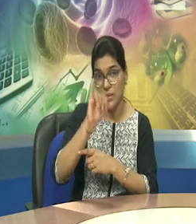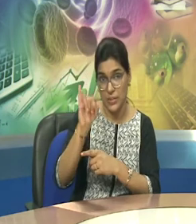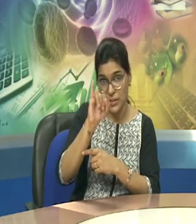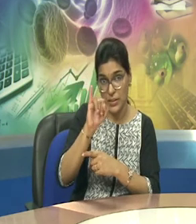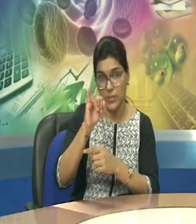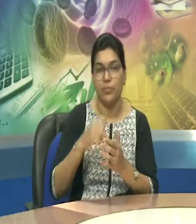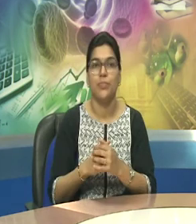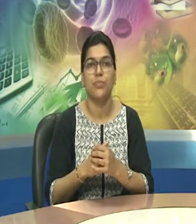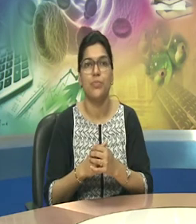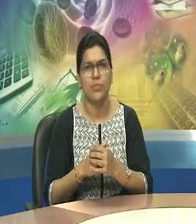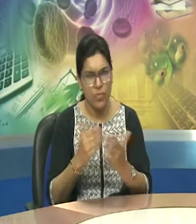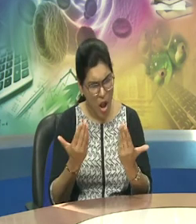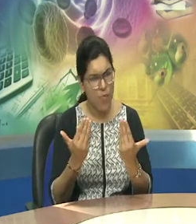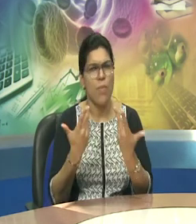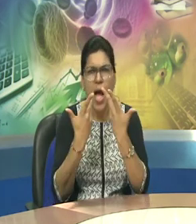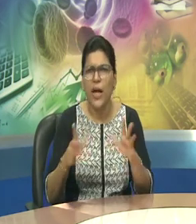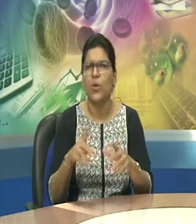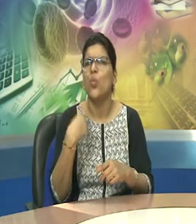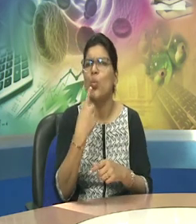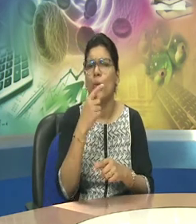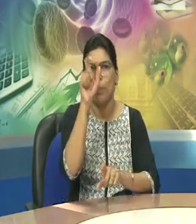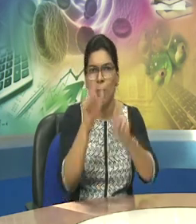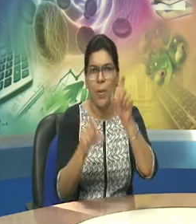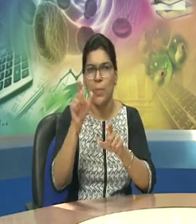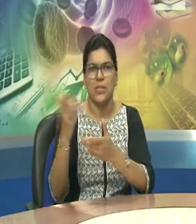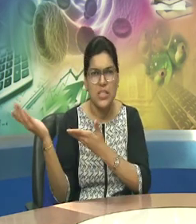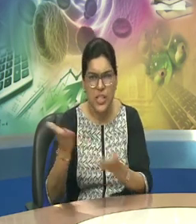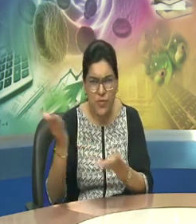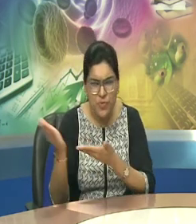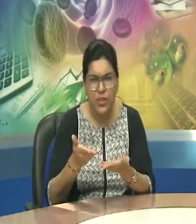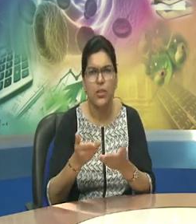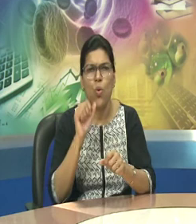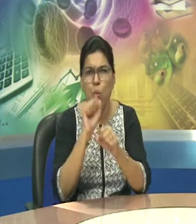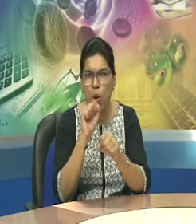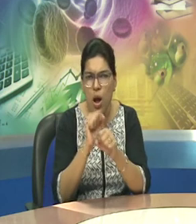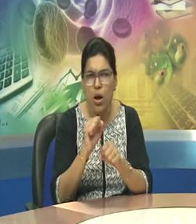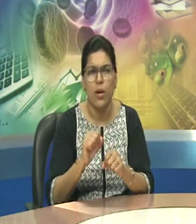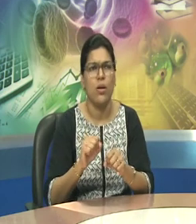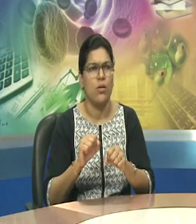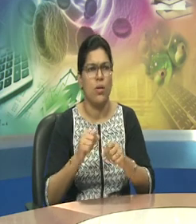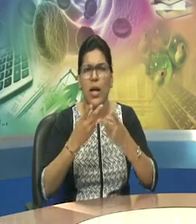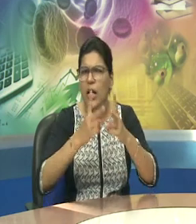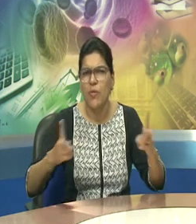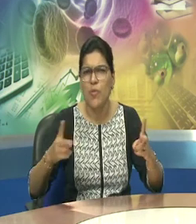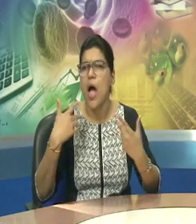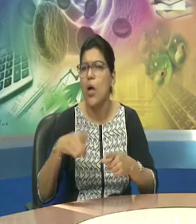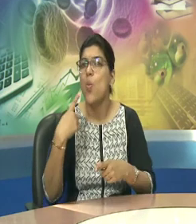Sixth, availability of labor, workforce and